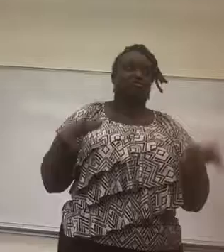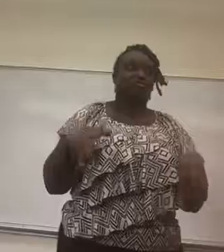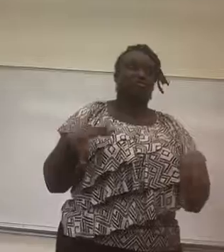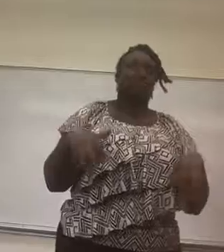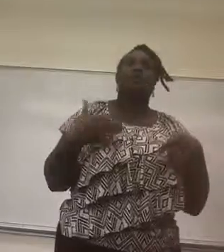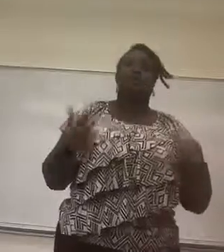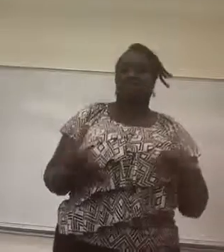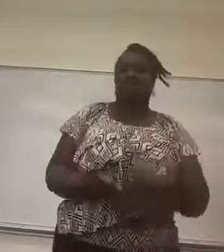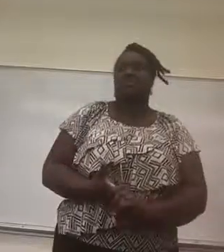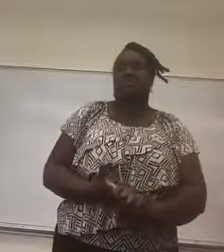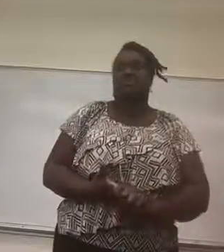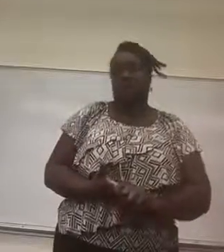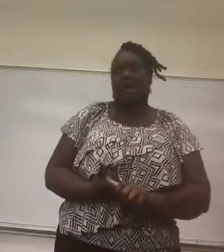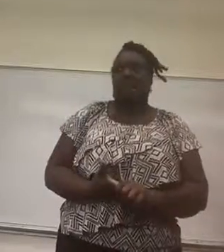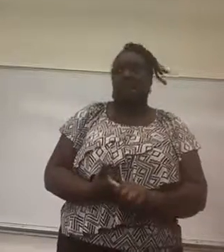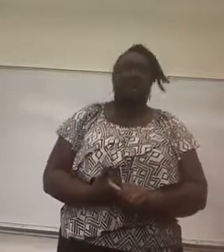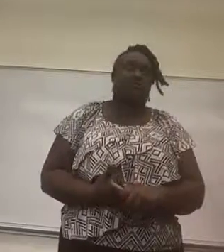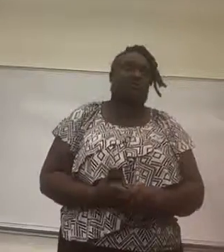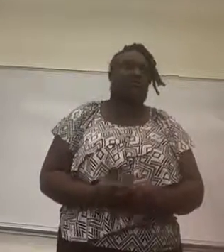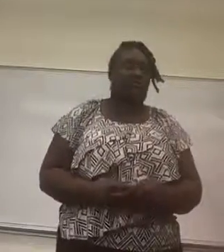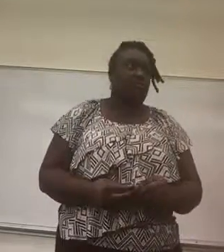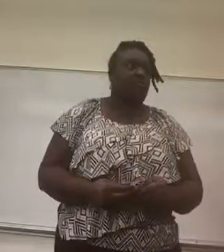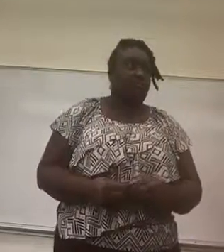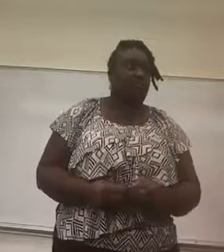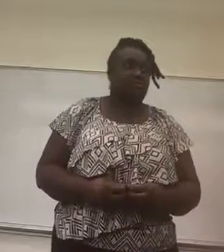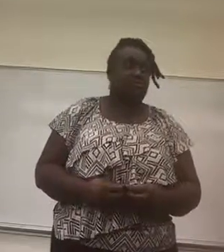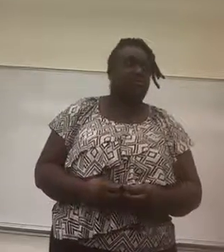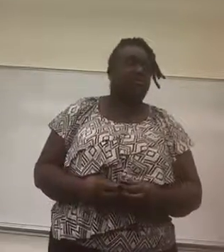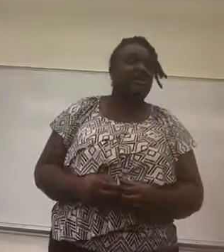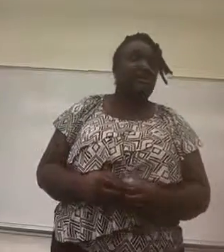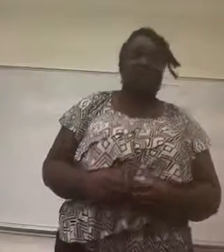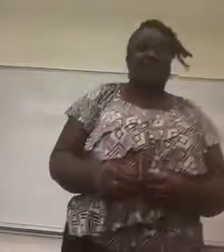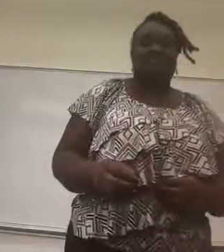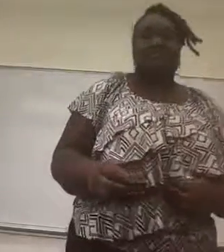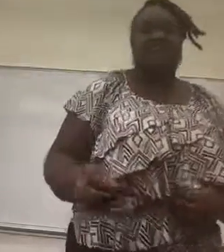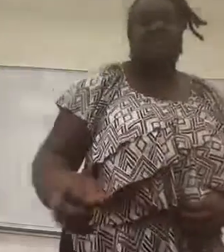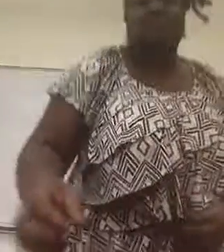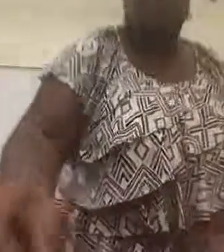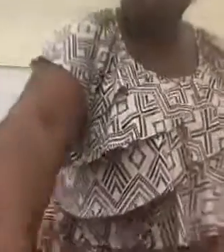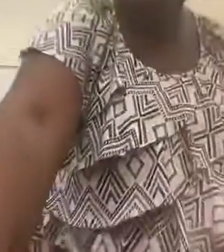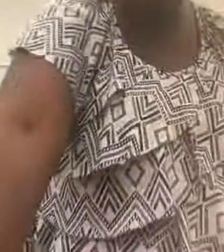use with some of the vocabulary you've learned for Unit 13. Okay, so let's get started.